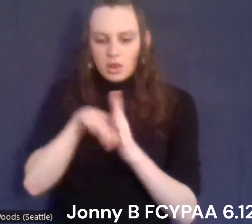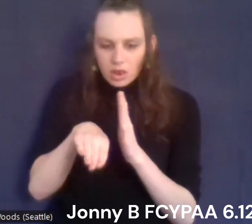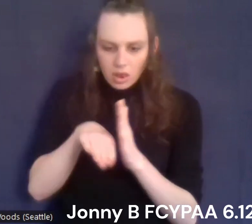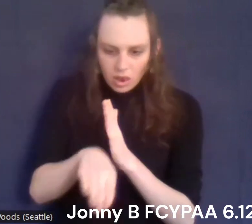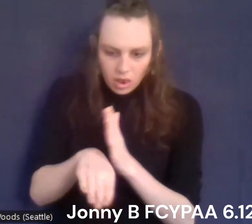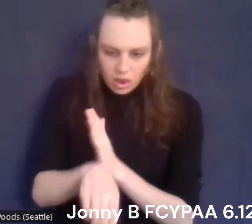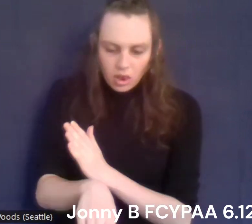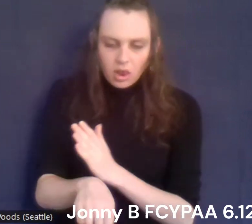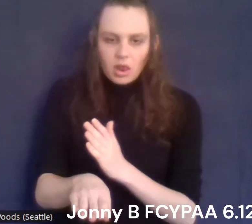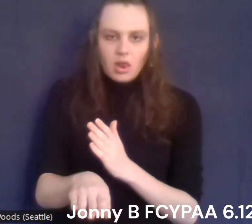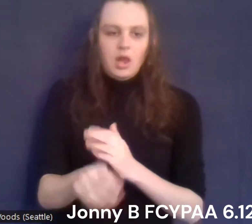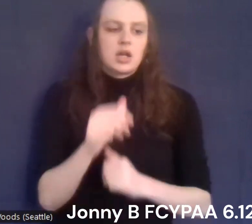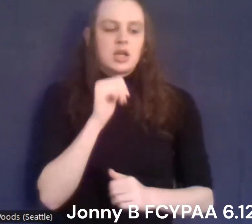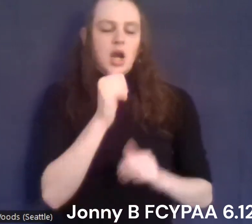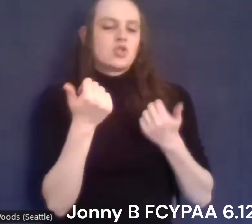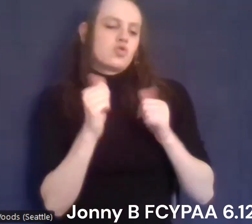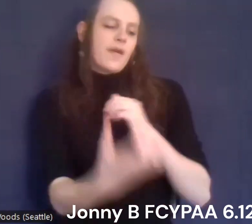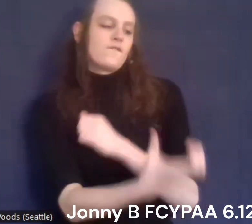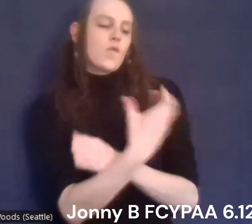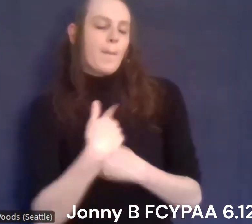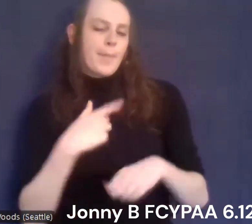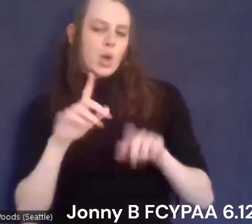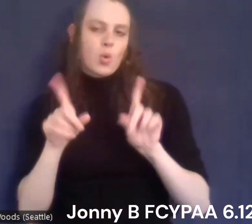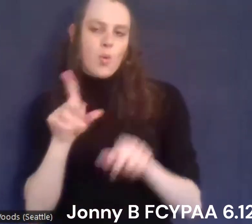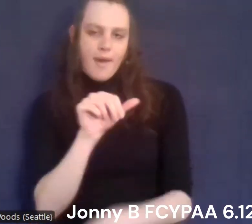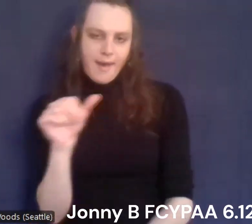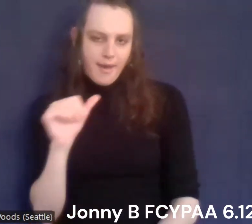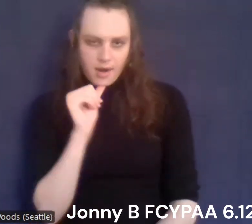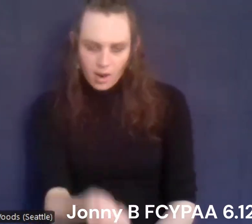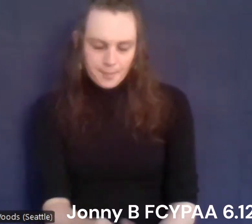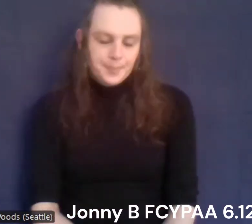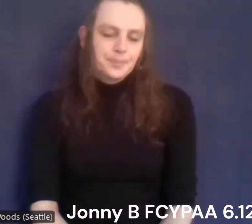myself, not trying to push it on me. Um,